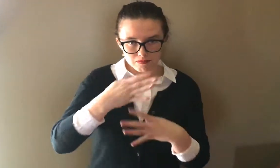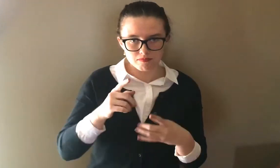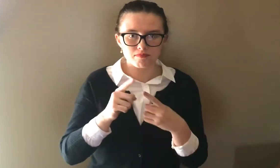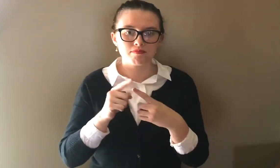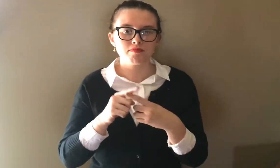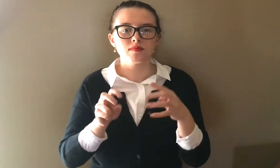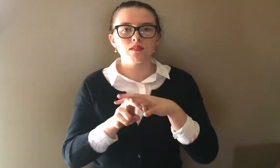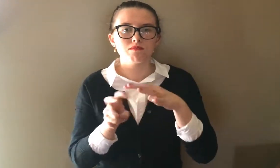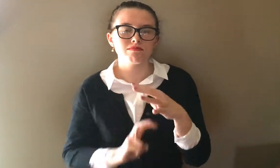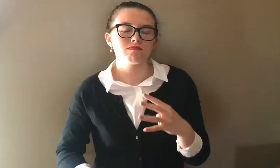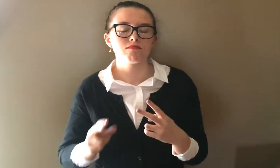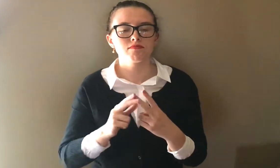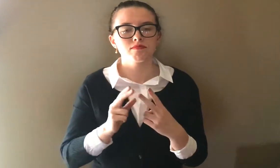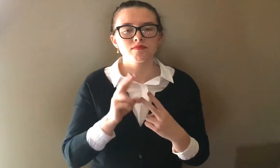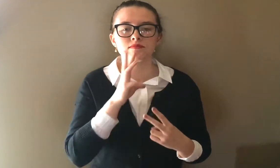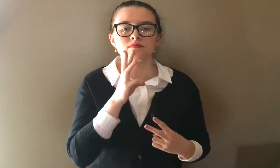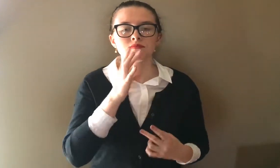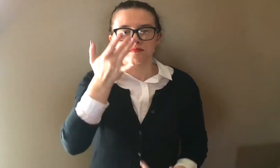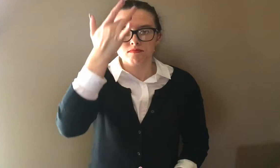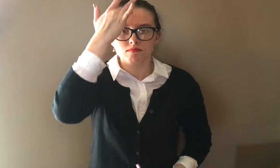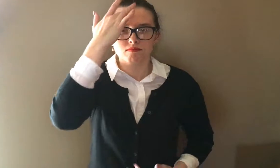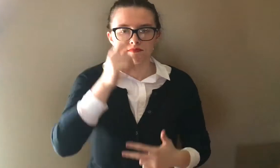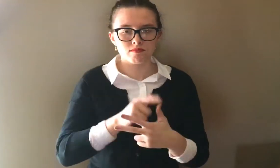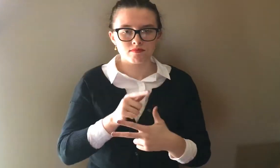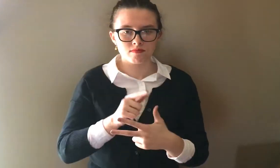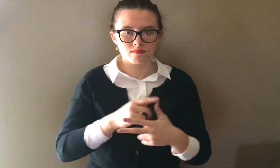include drowning, water intoxication,